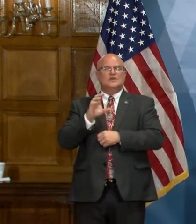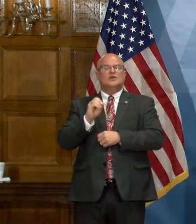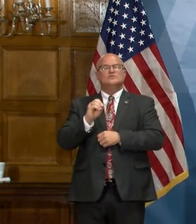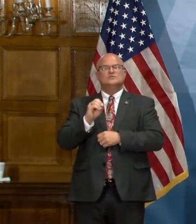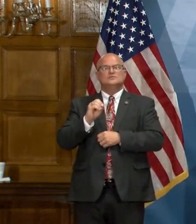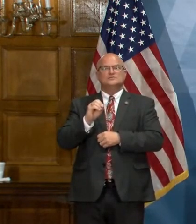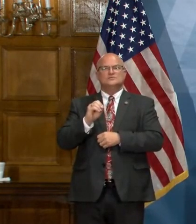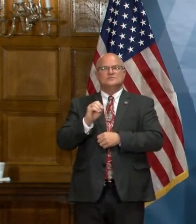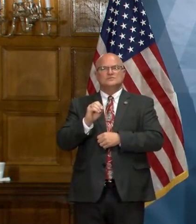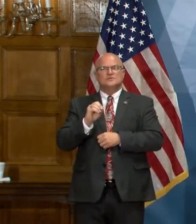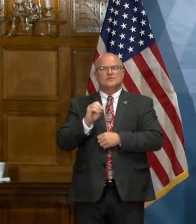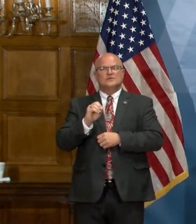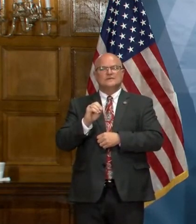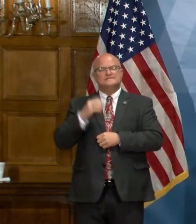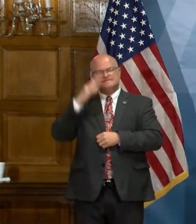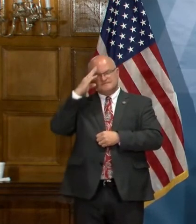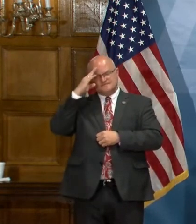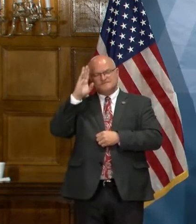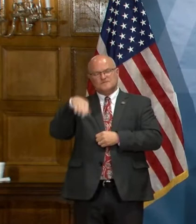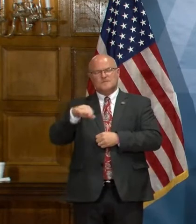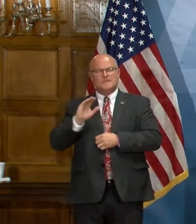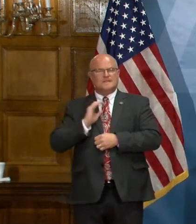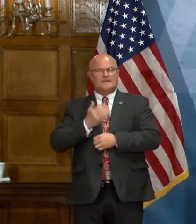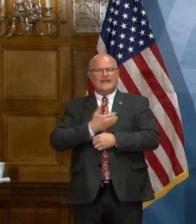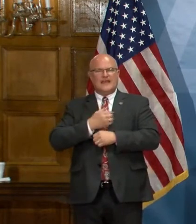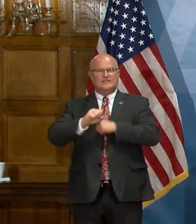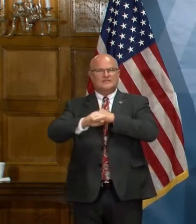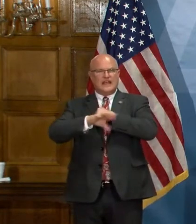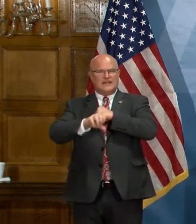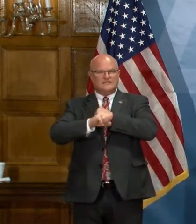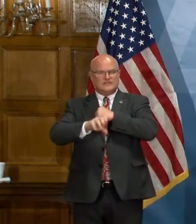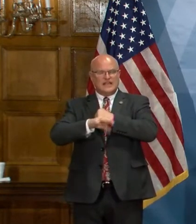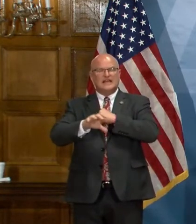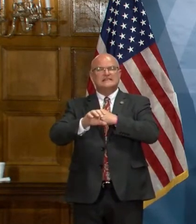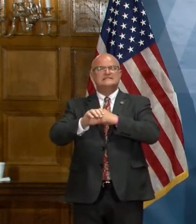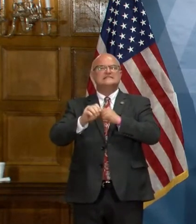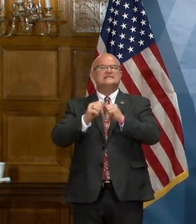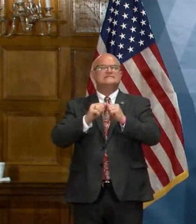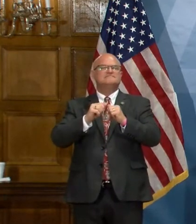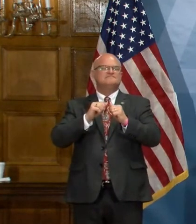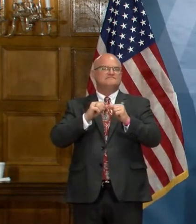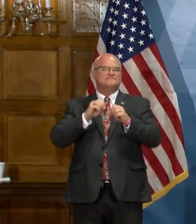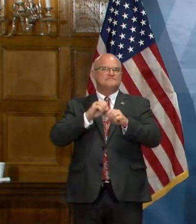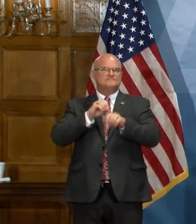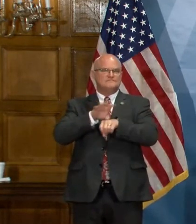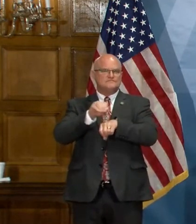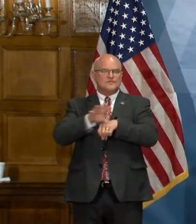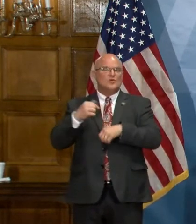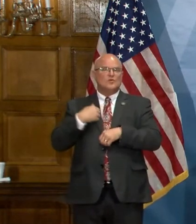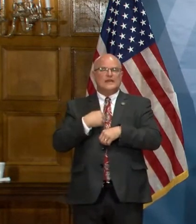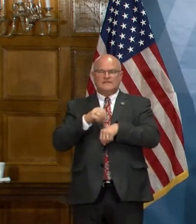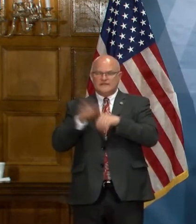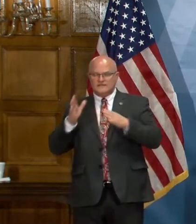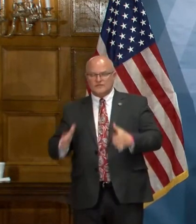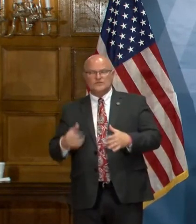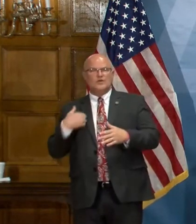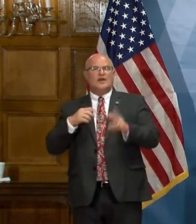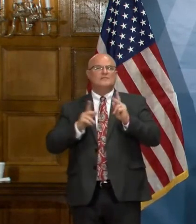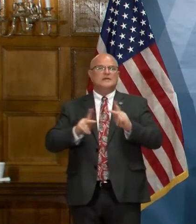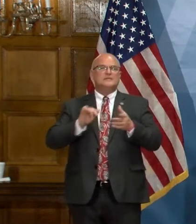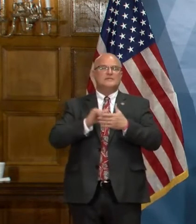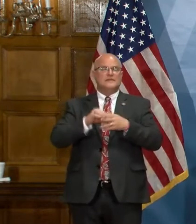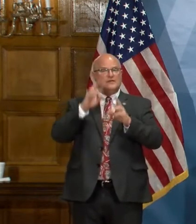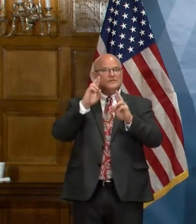so, in terms of our advertising campaign, we have influencers, we have those that